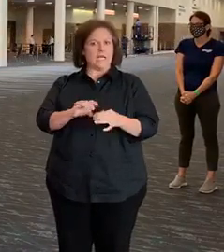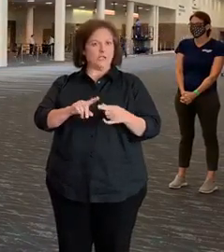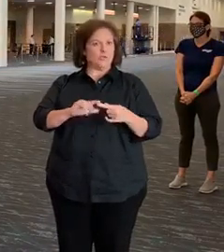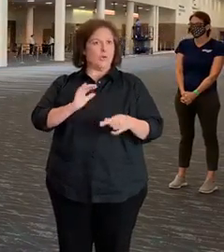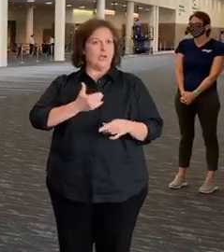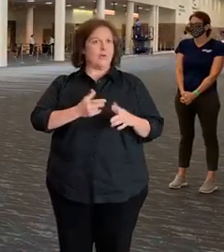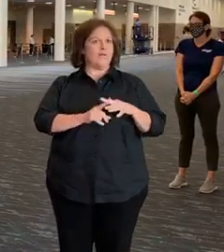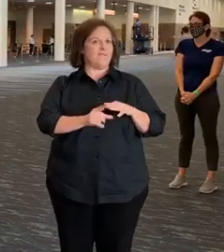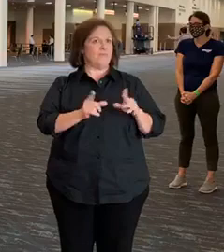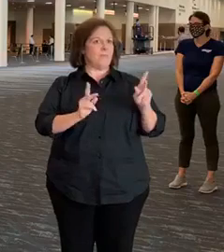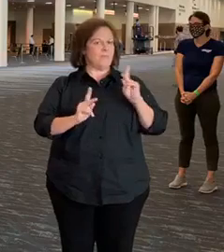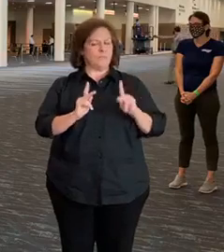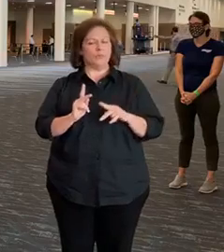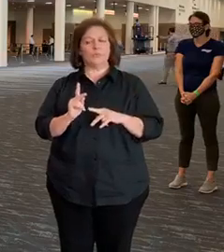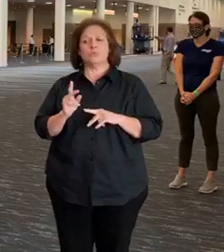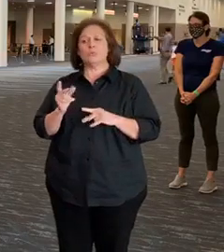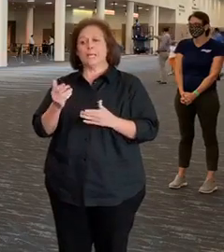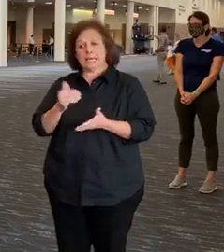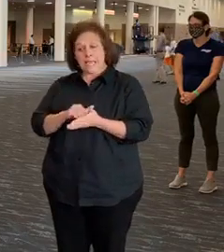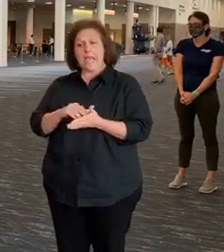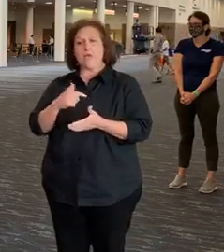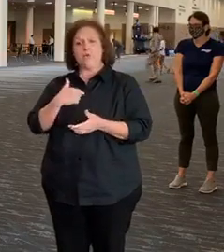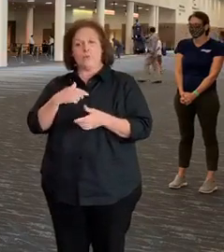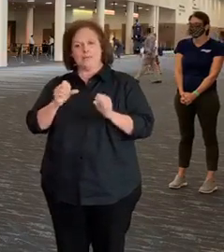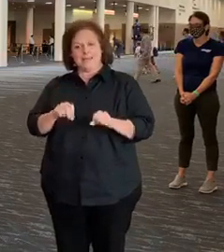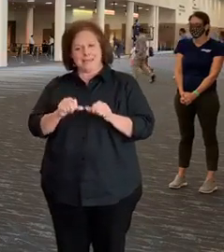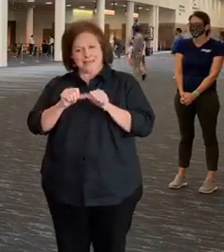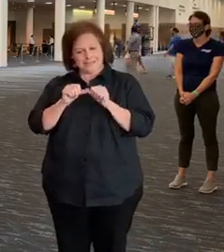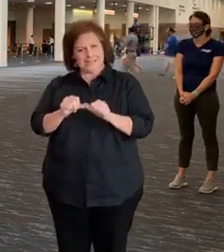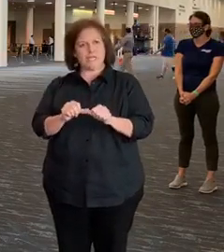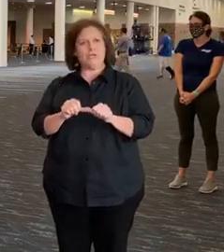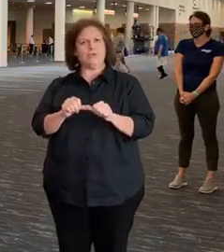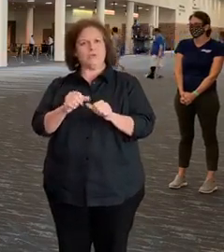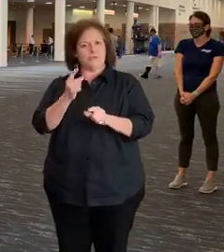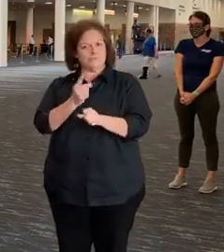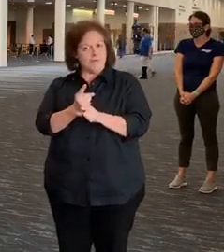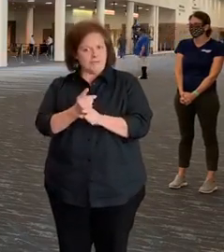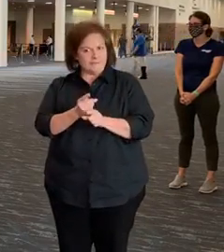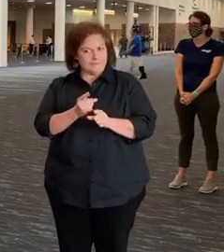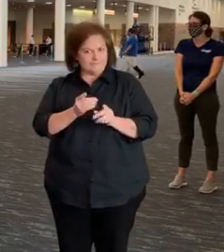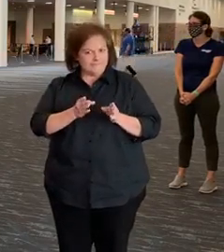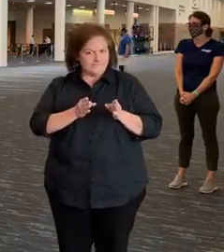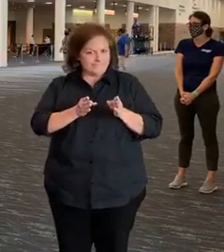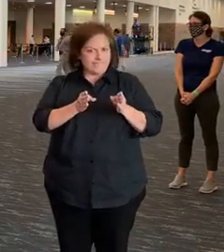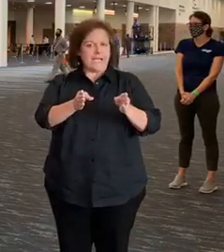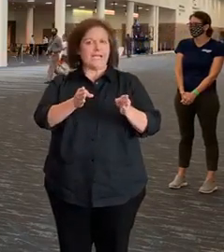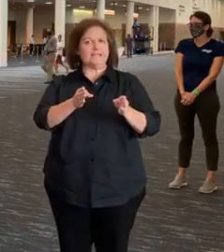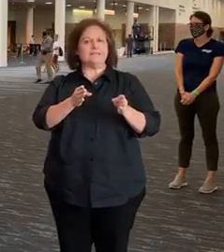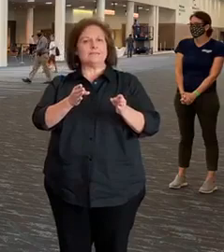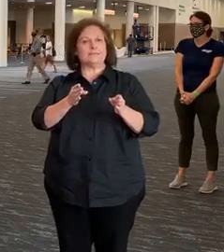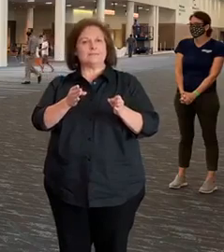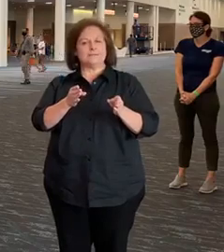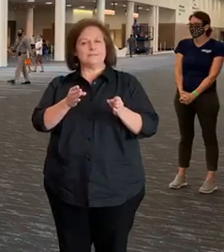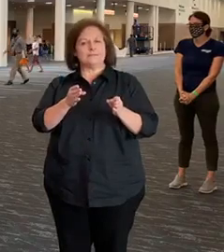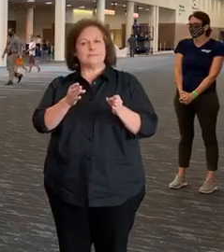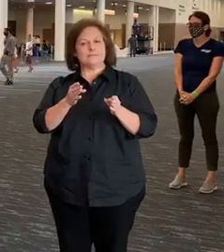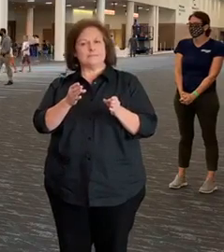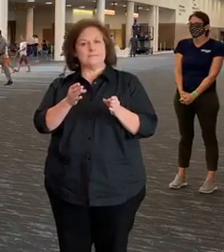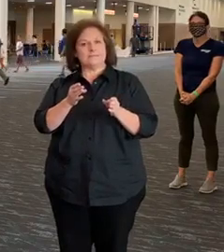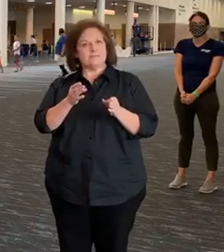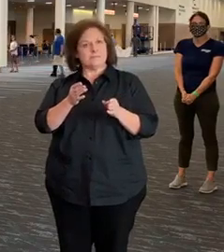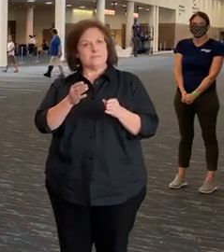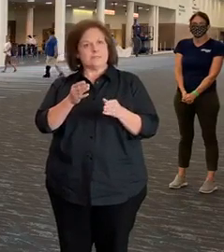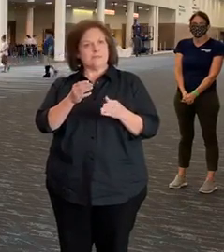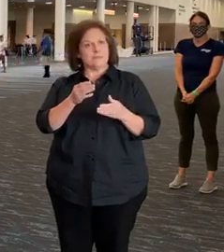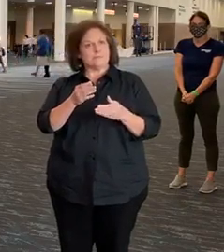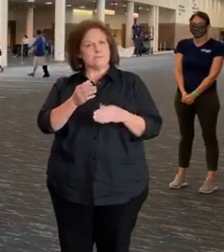our evacuees. So again, so that we can continue to be on that path that takes us to a greater public